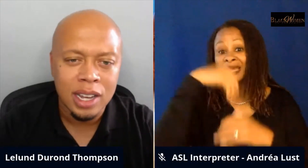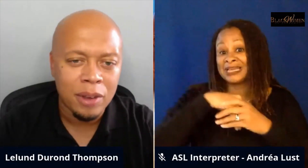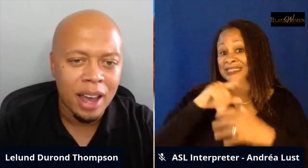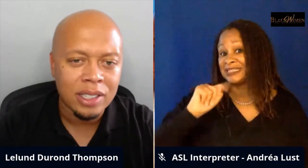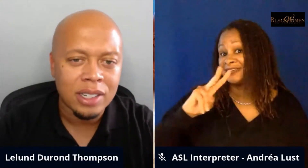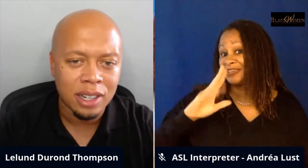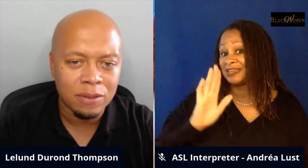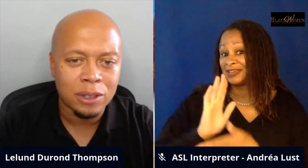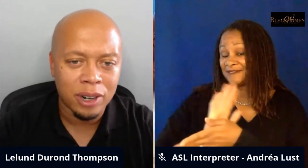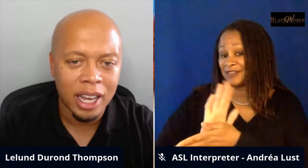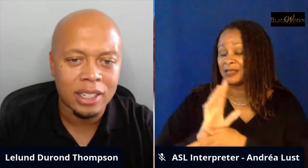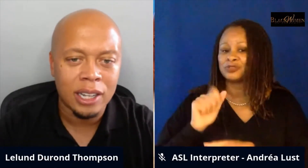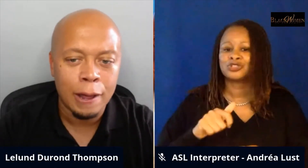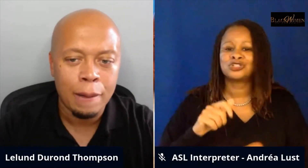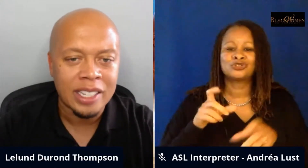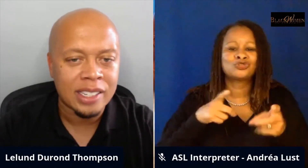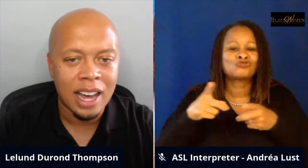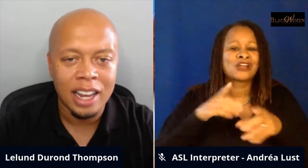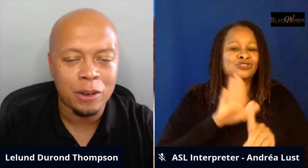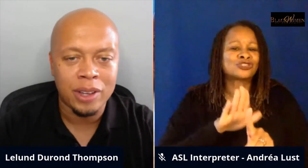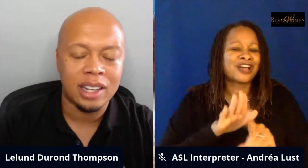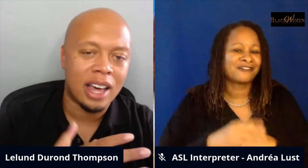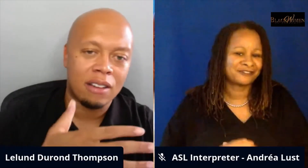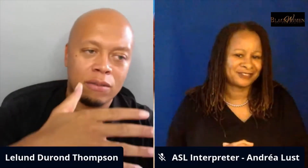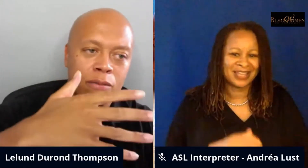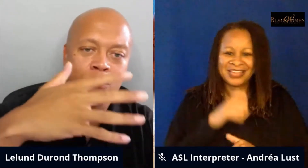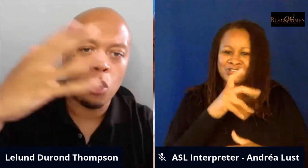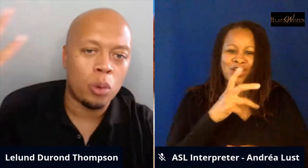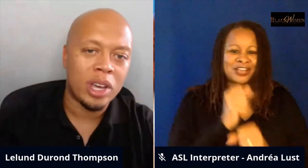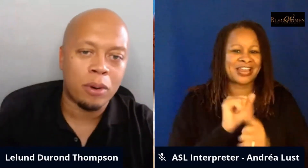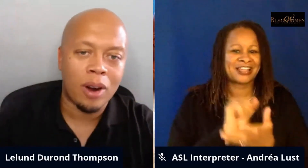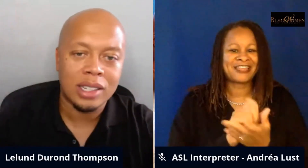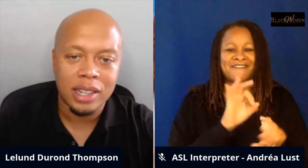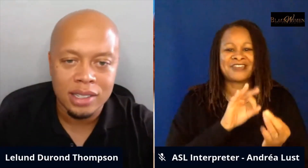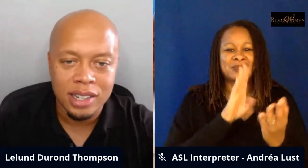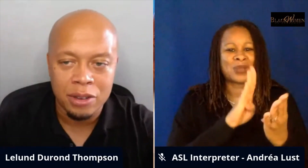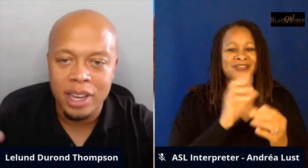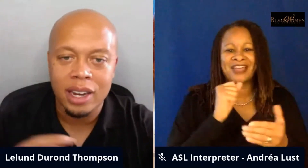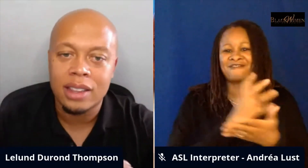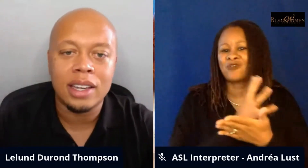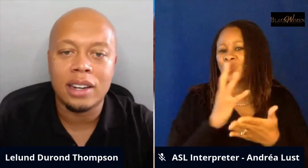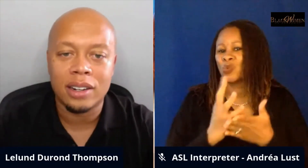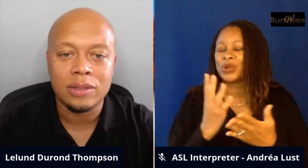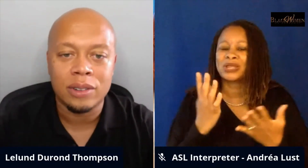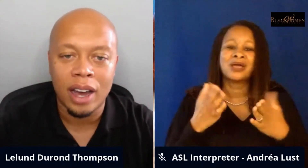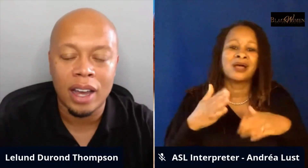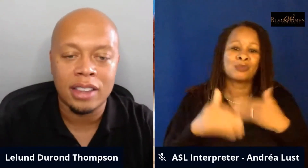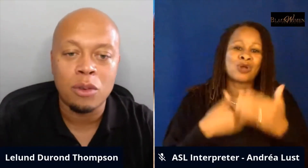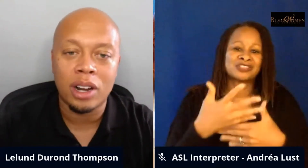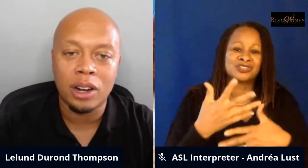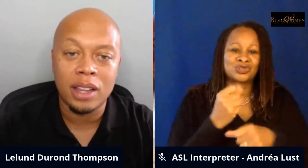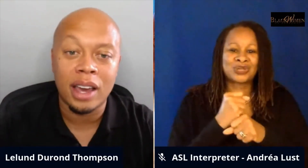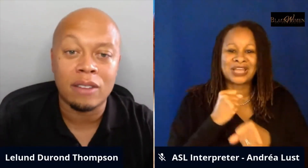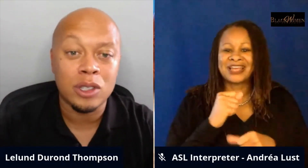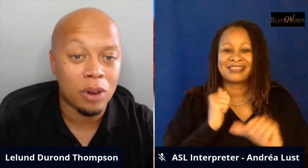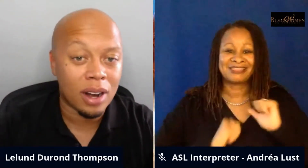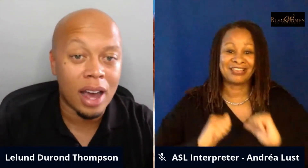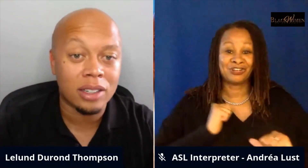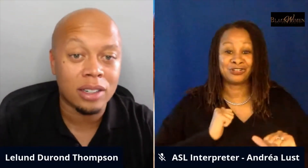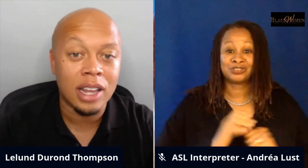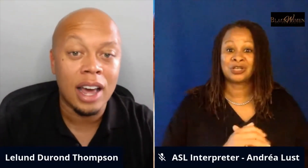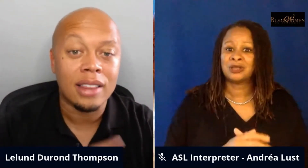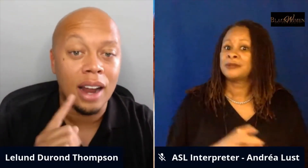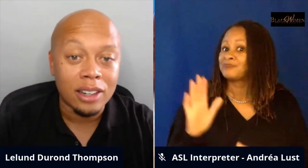most of the time you're having to self-direct. It's not like you're getting that 4-week process that you get in theater, right? They want to know that they have